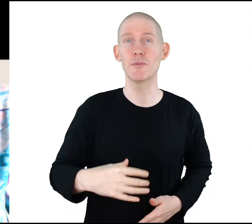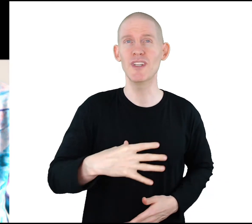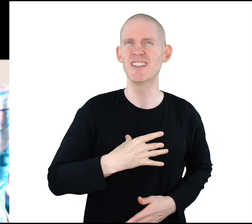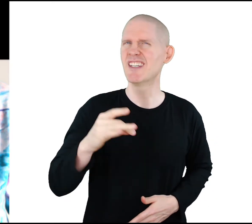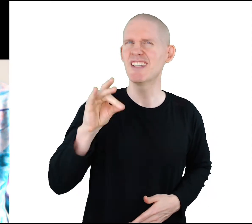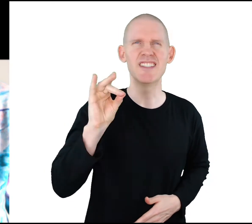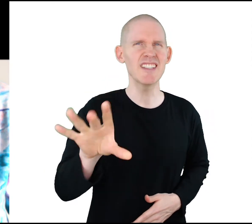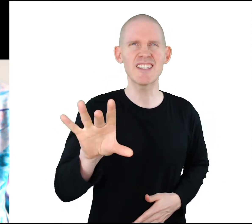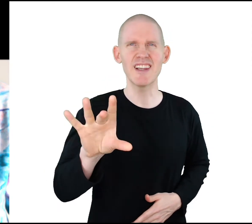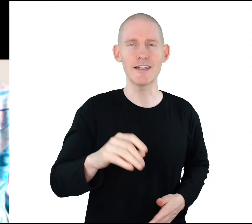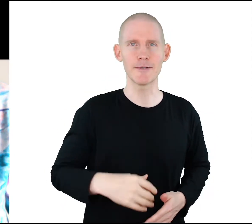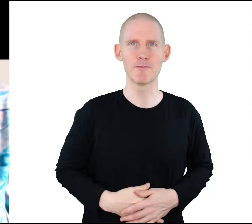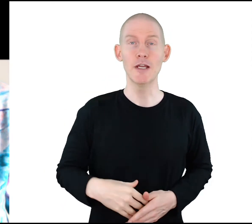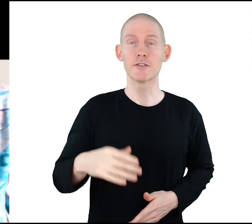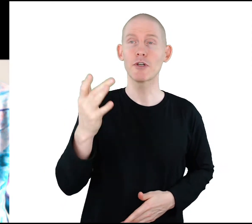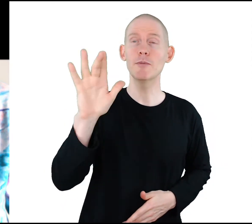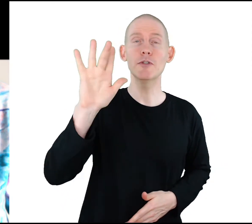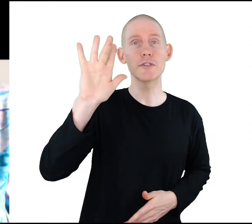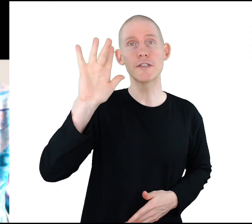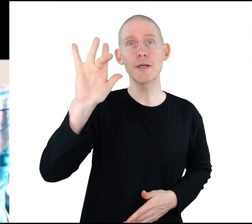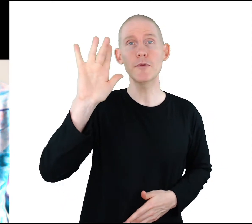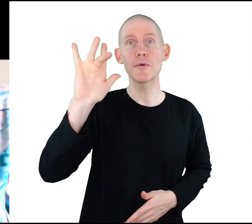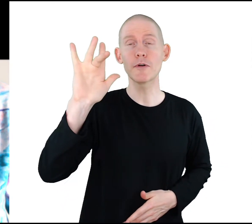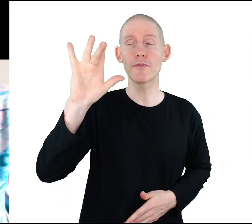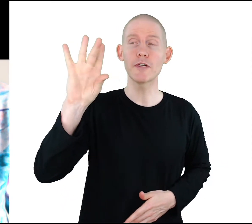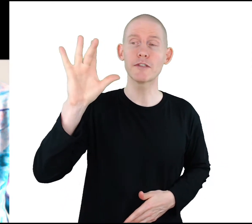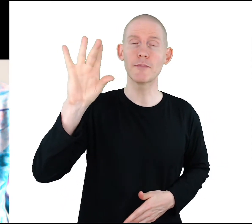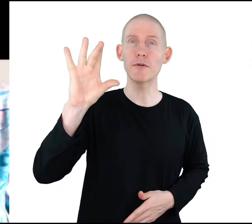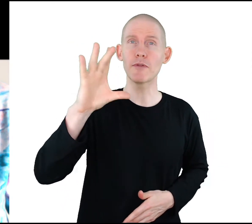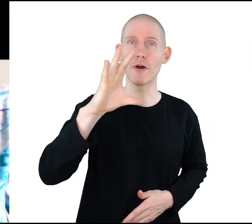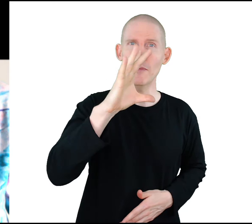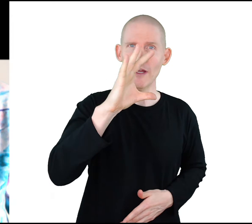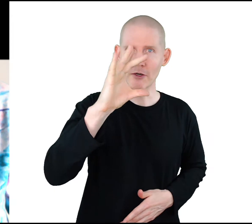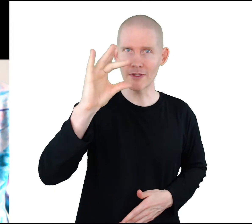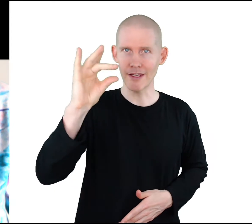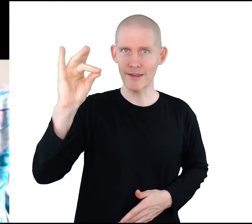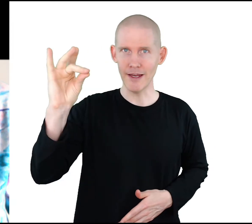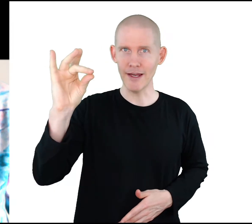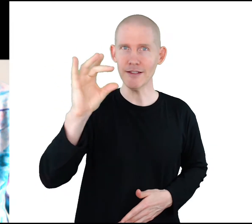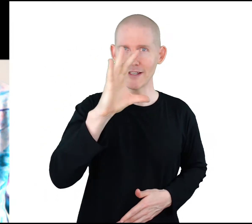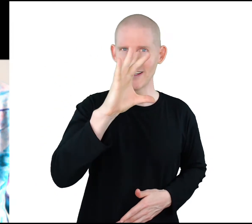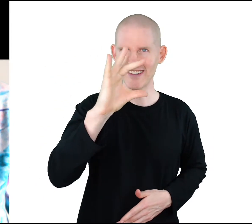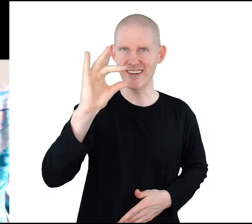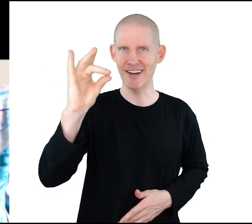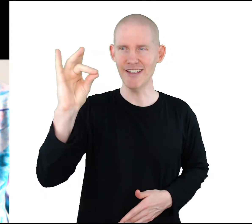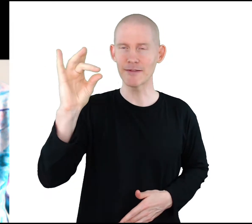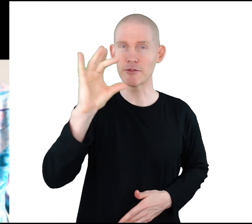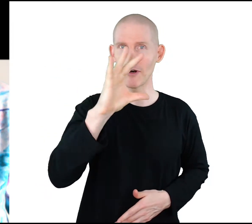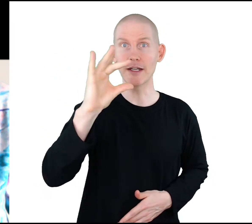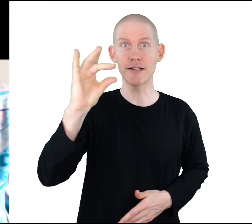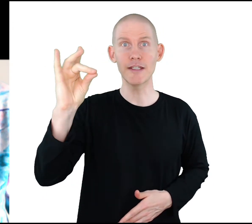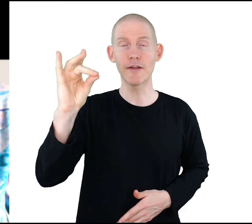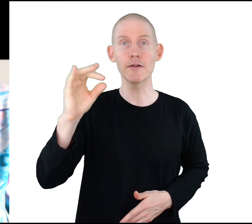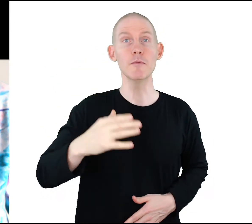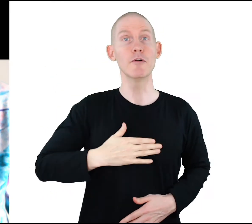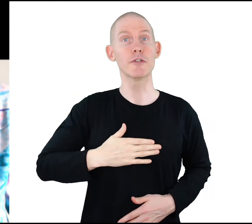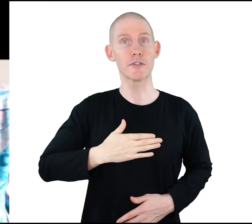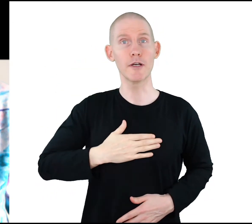be dislike. So you're going to be using the tip of your middle finger, tip of your thumb, going like that, right? Drawing it together, starting from